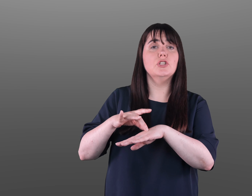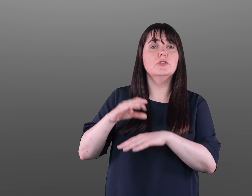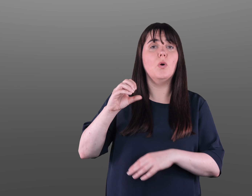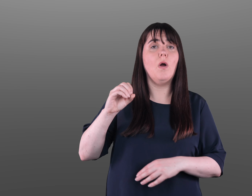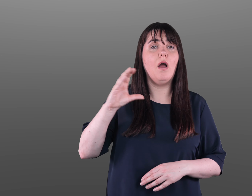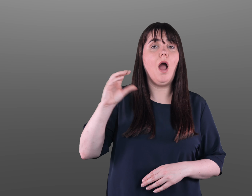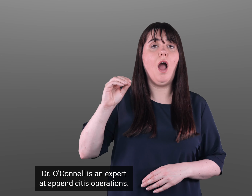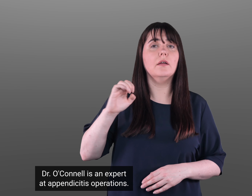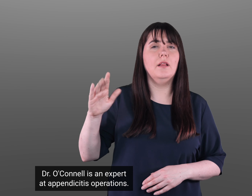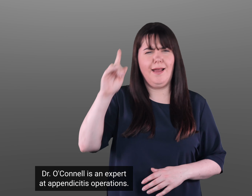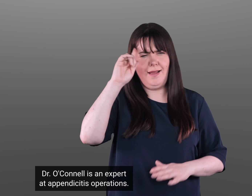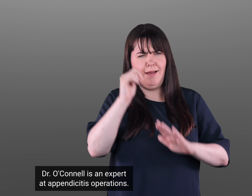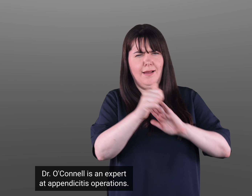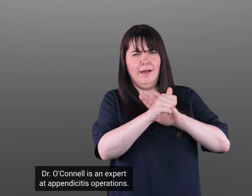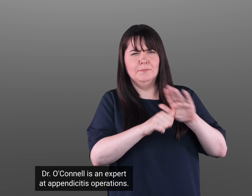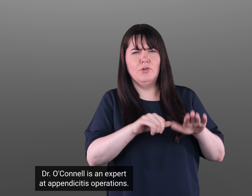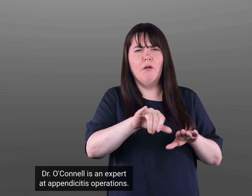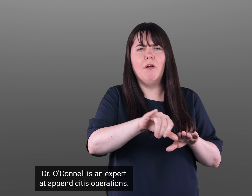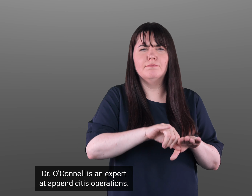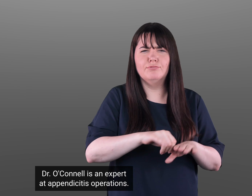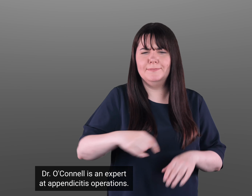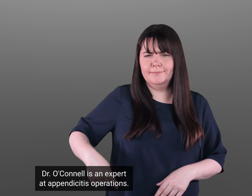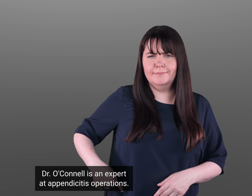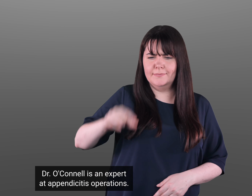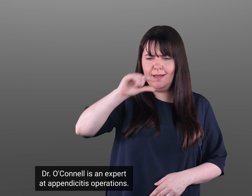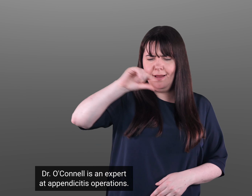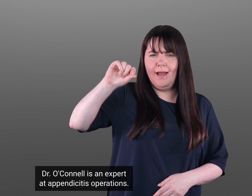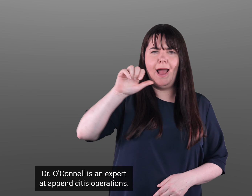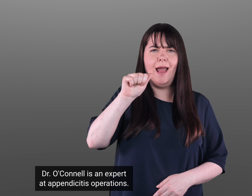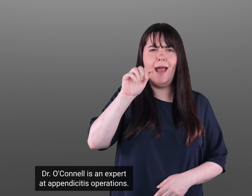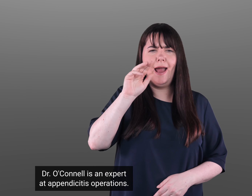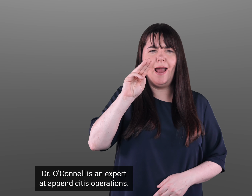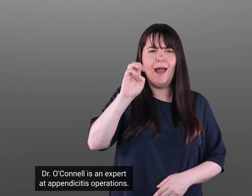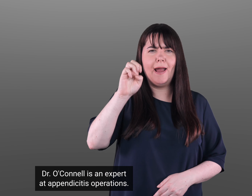Dr. O'Connell is an expert at appendicitis operations.